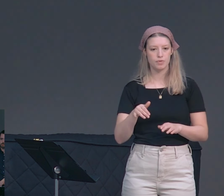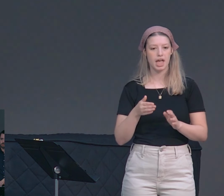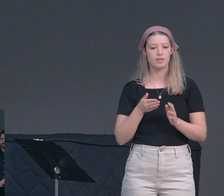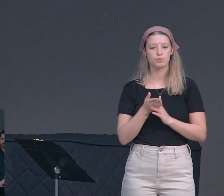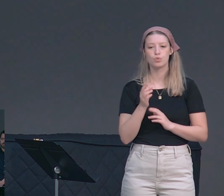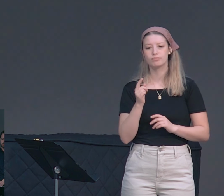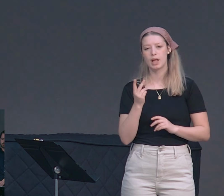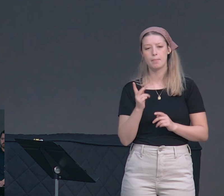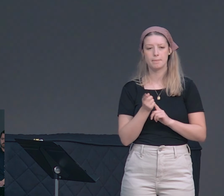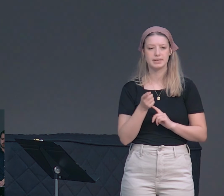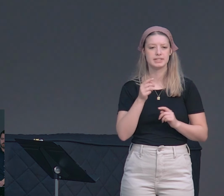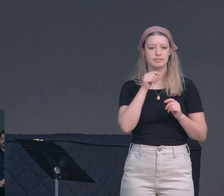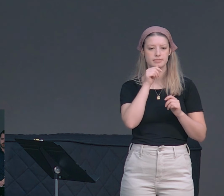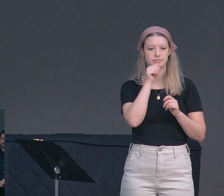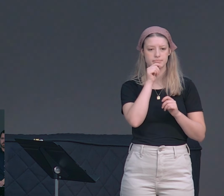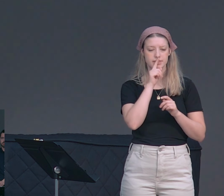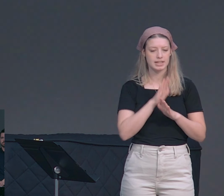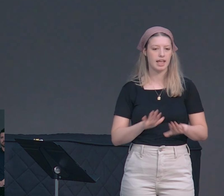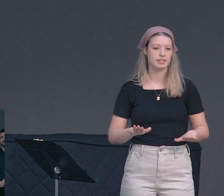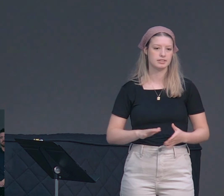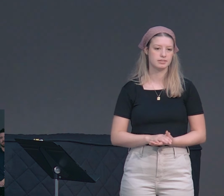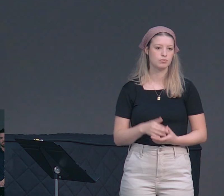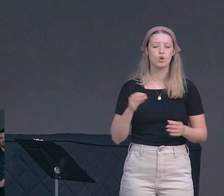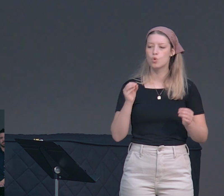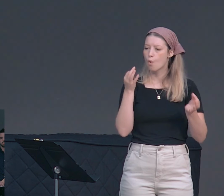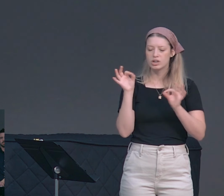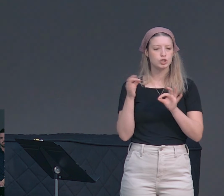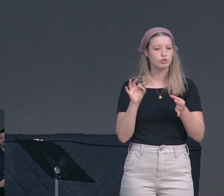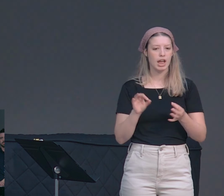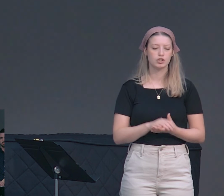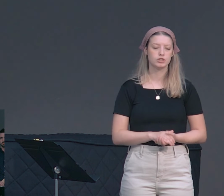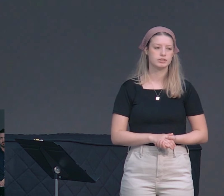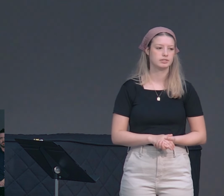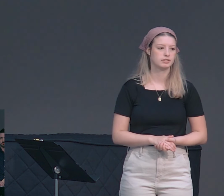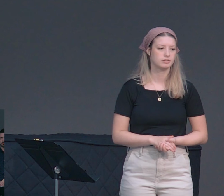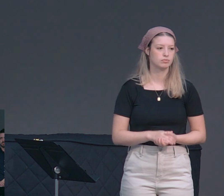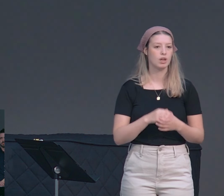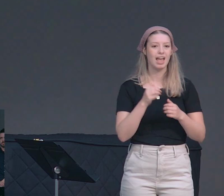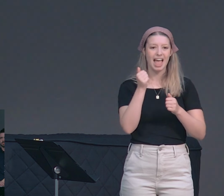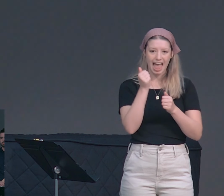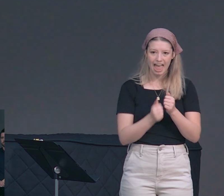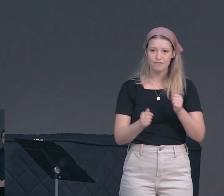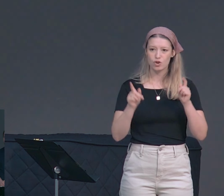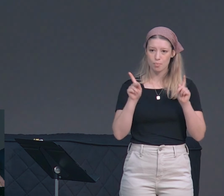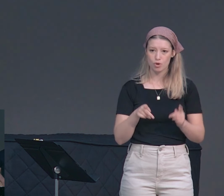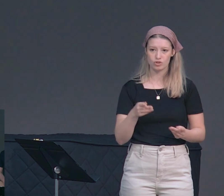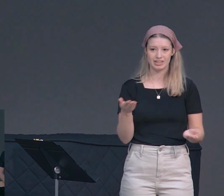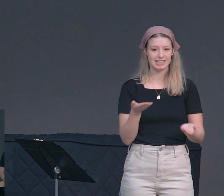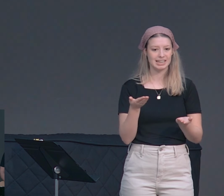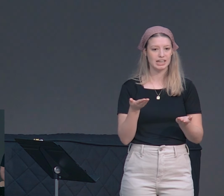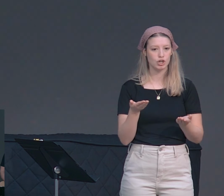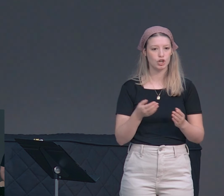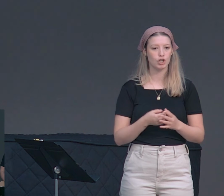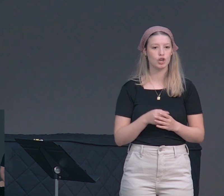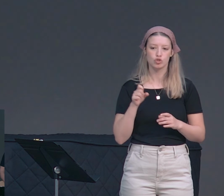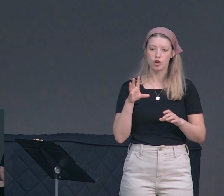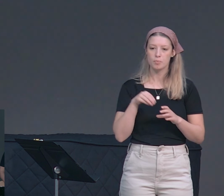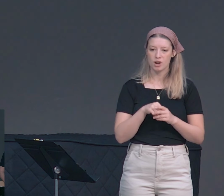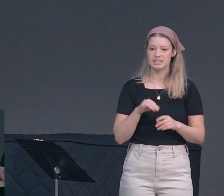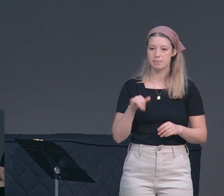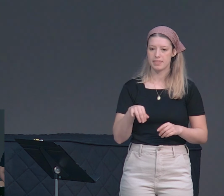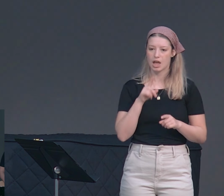is a time of undistracted quietness. And it's important for every single person that's gathered here this morning, because